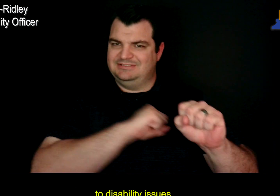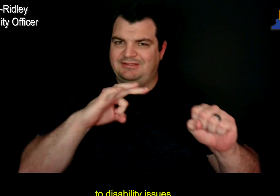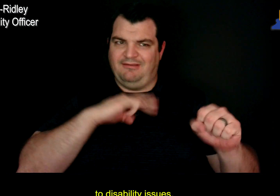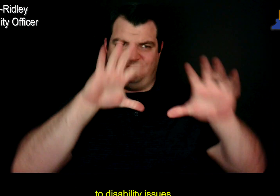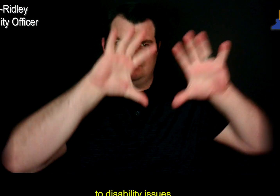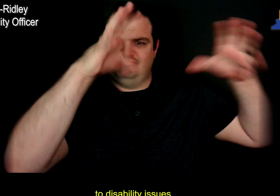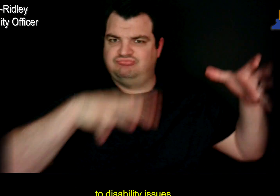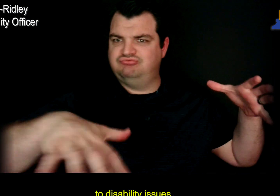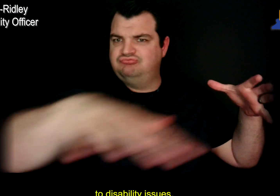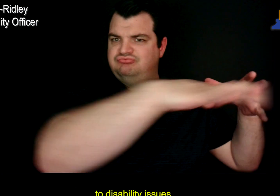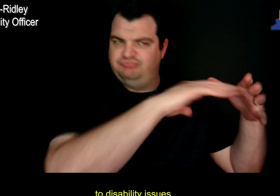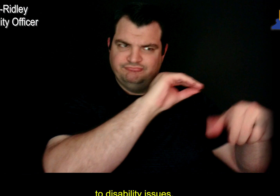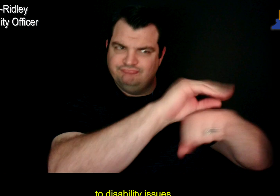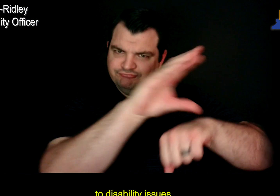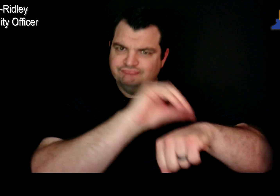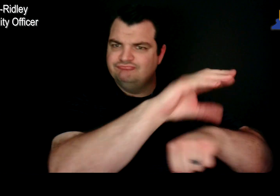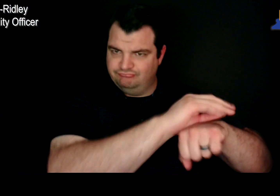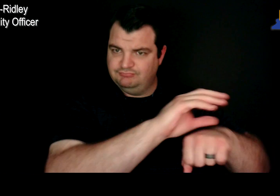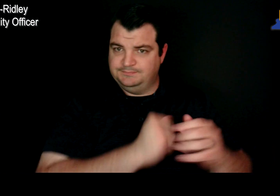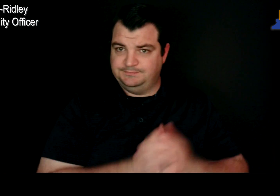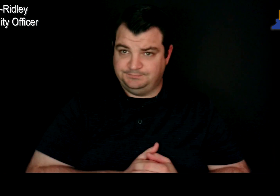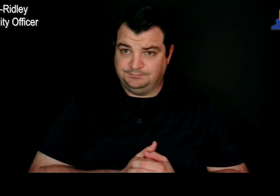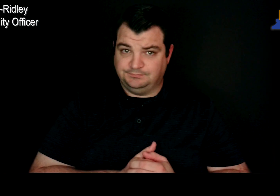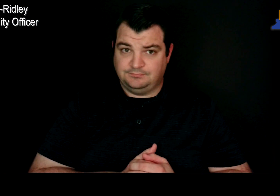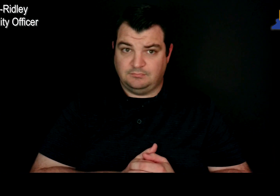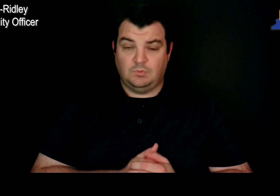disability issues.